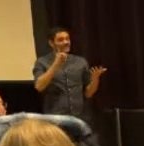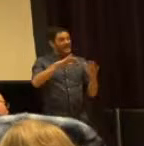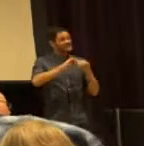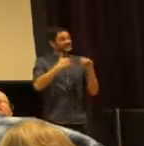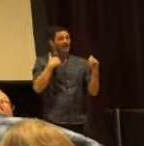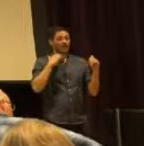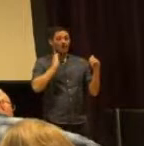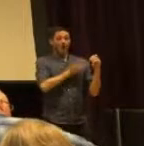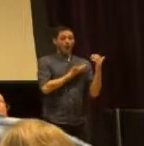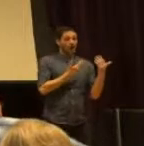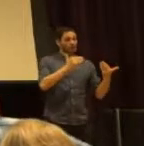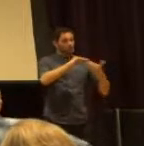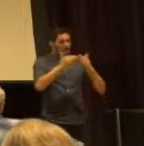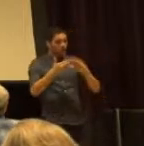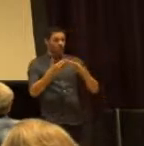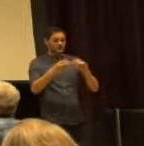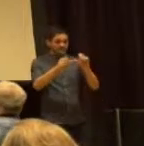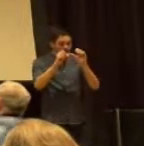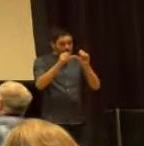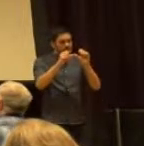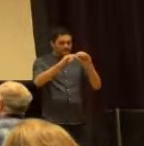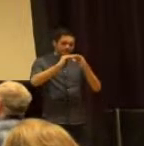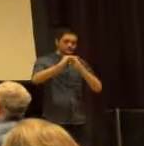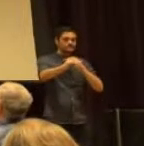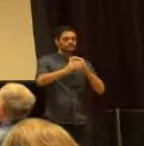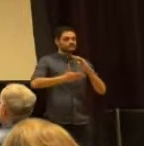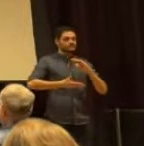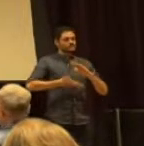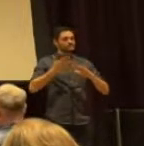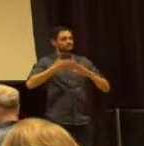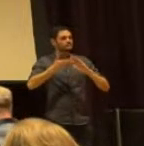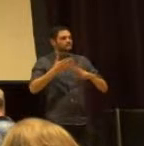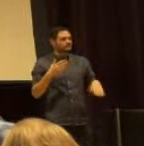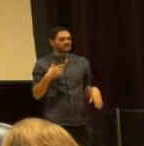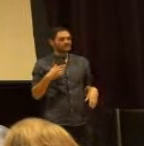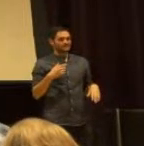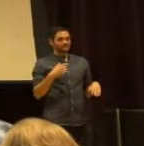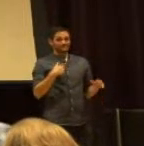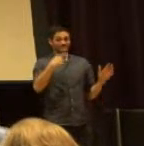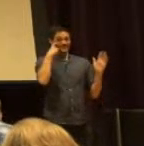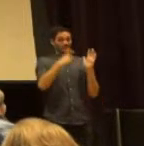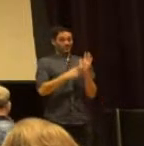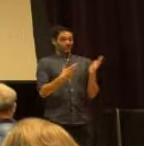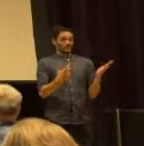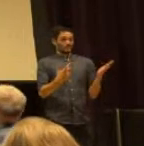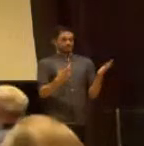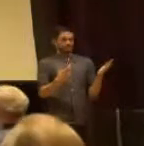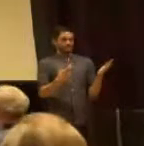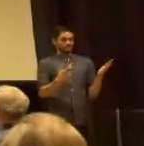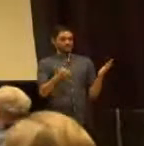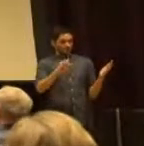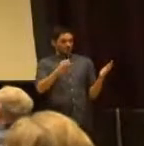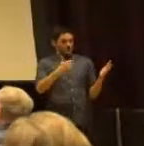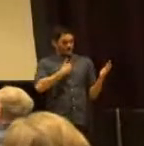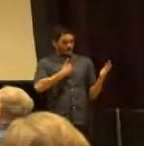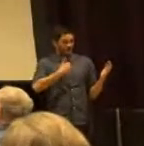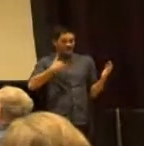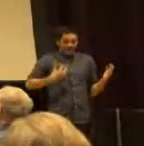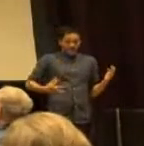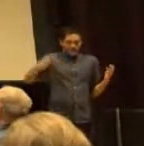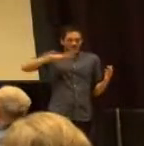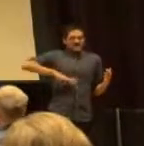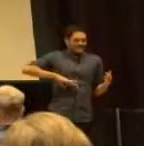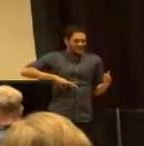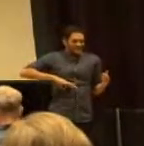afloat. I've seen it myself within our own communities. I've benefited from myself within our own communities. This kind